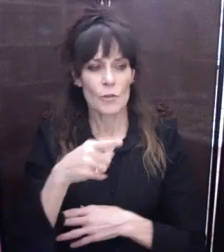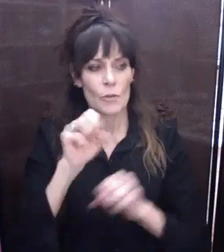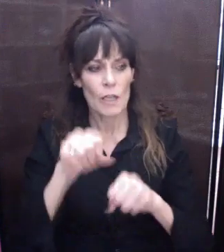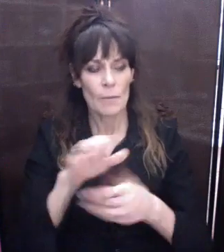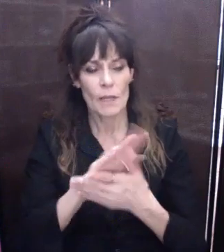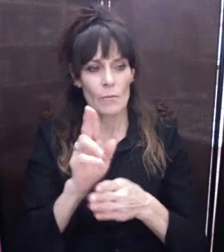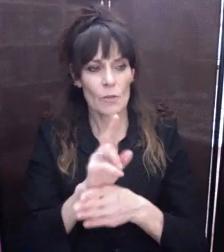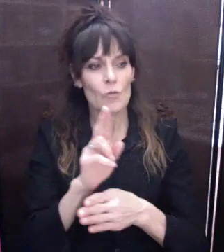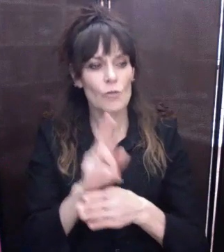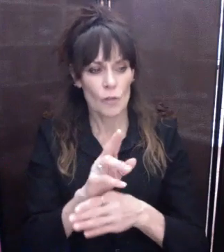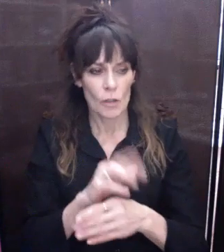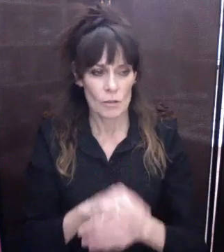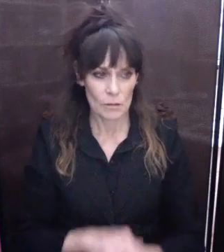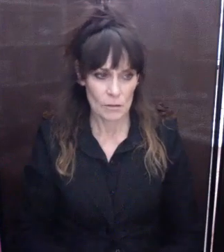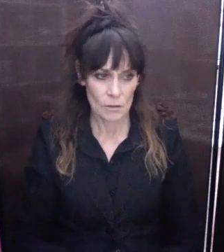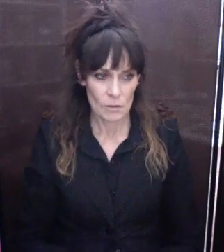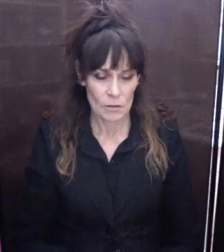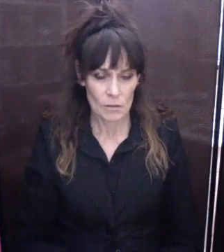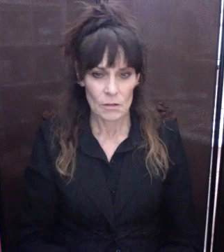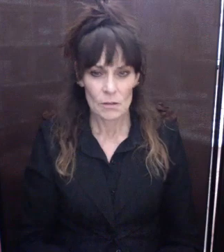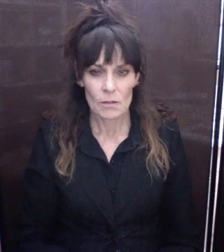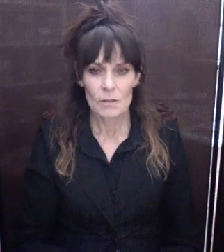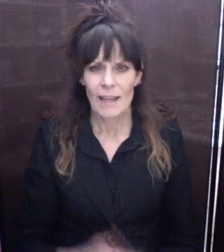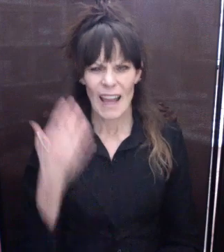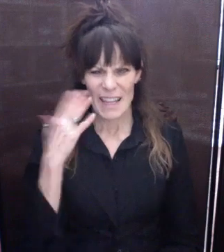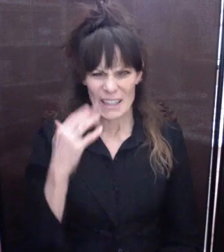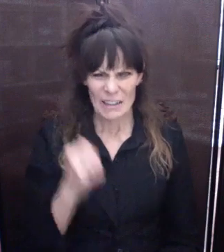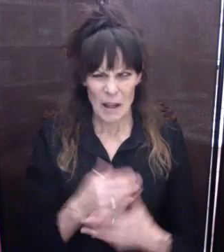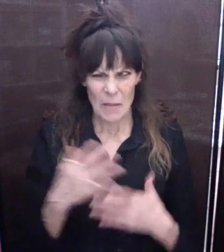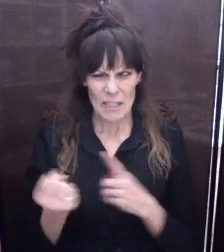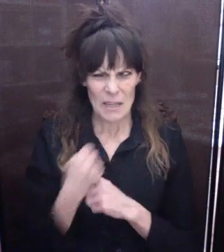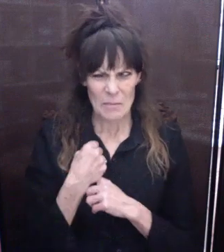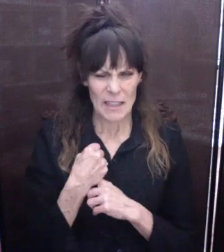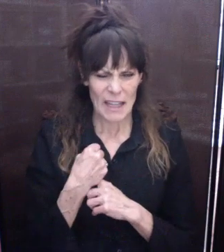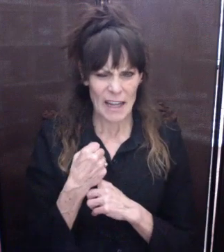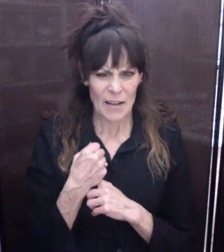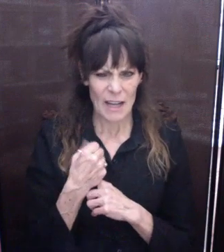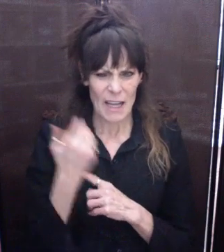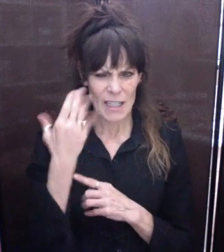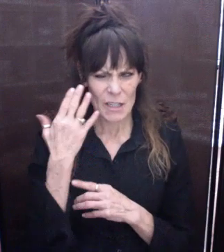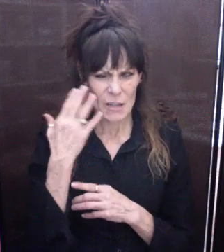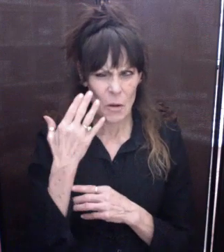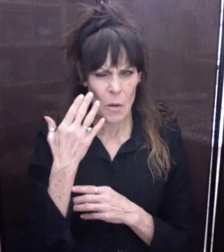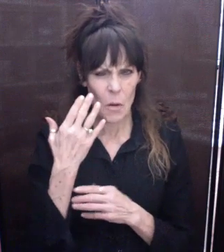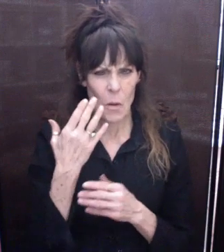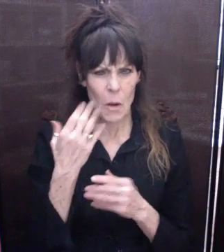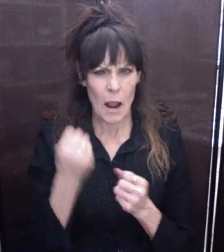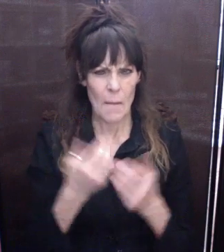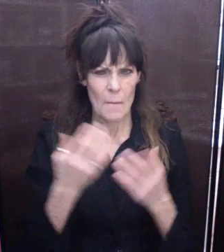And I didn't know how much impact that had on me. And I didn't know how much impact it had on other guys when I first sat